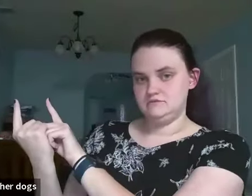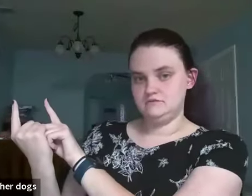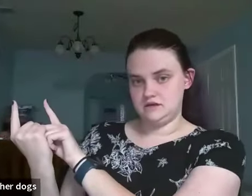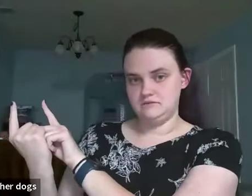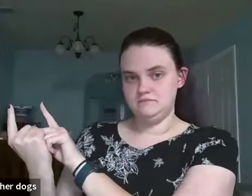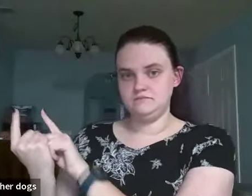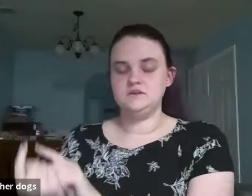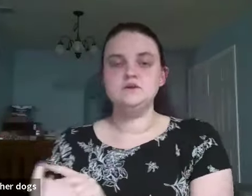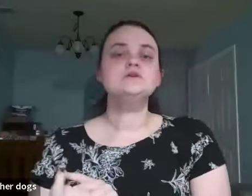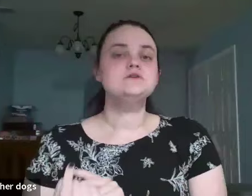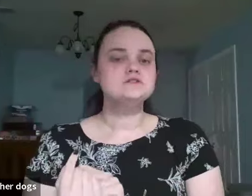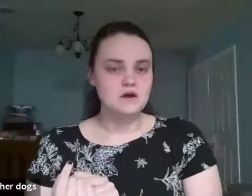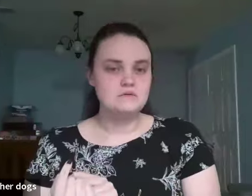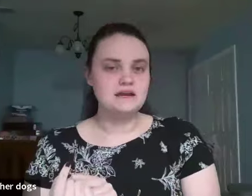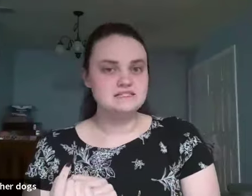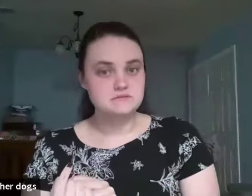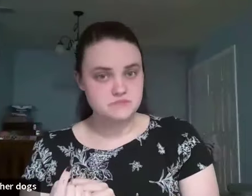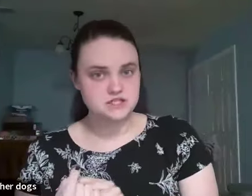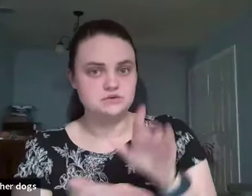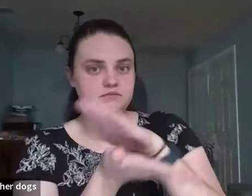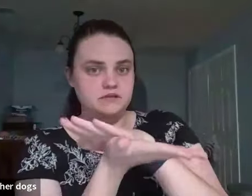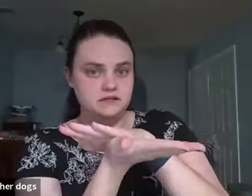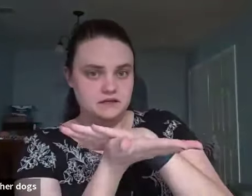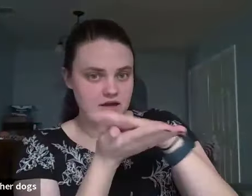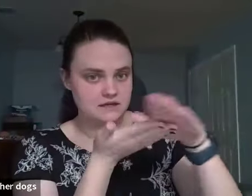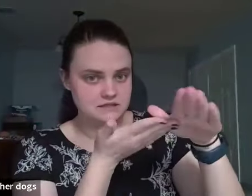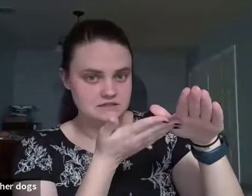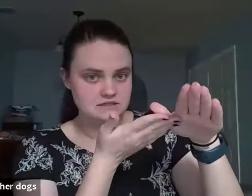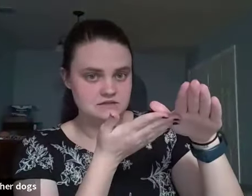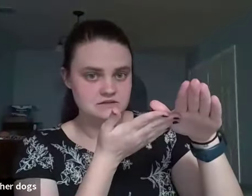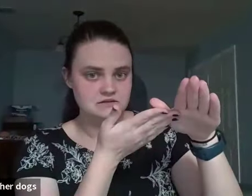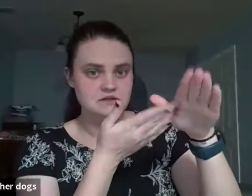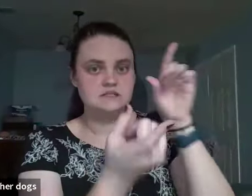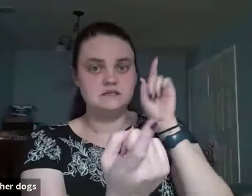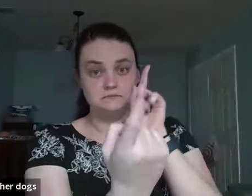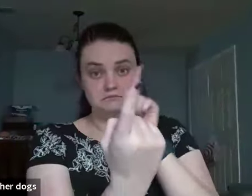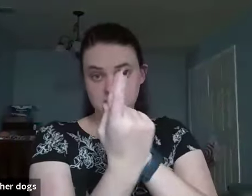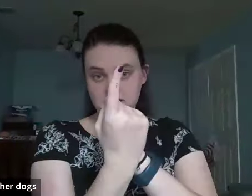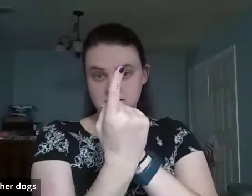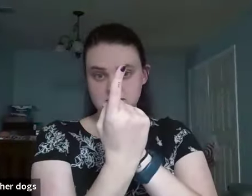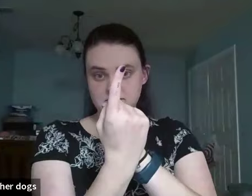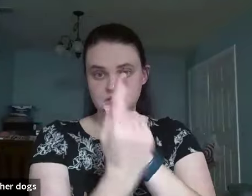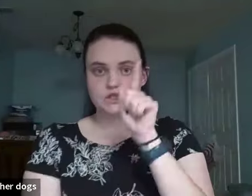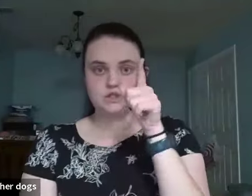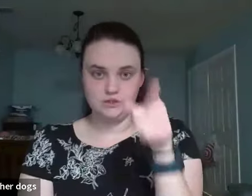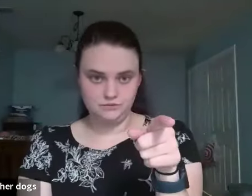Okay. So nice to meet you would be nice to meet you.